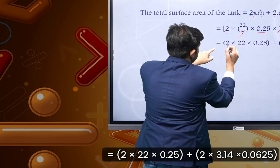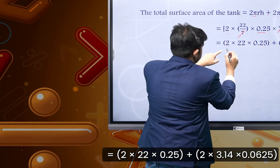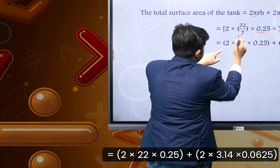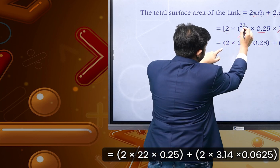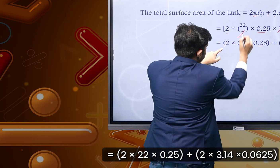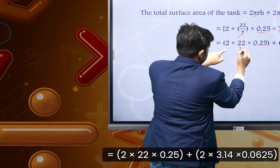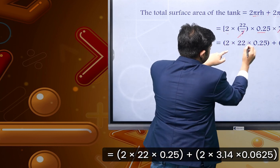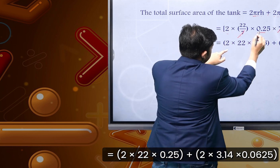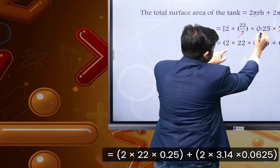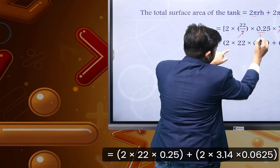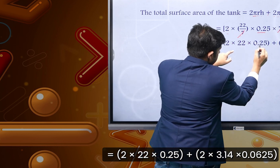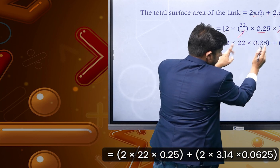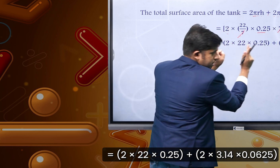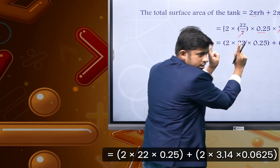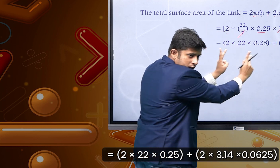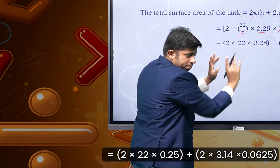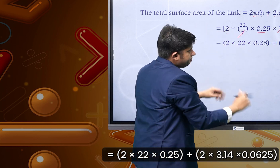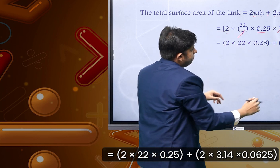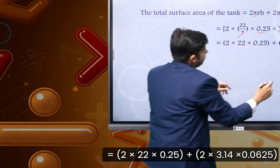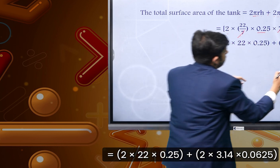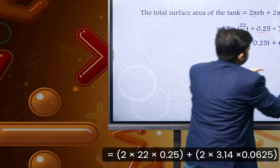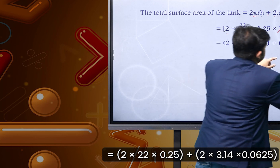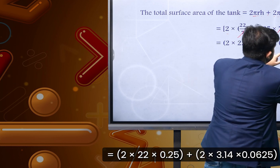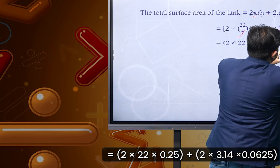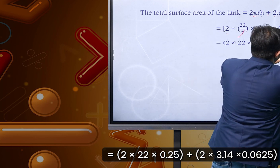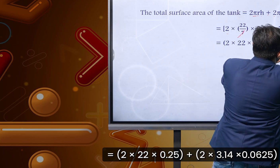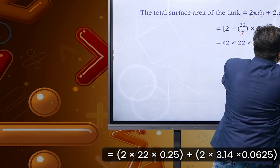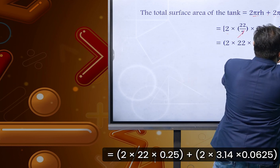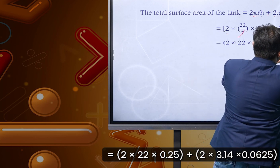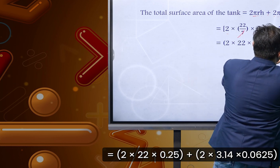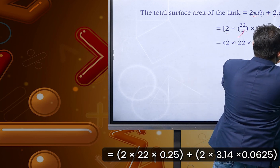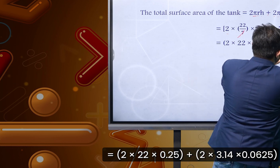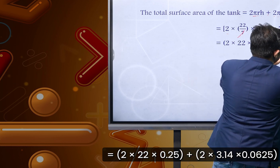plus 2 into 3.14 into 0.0625.